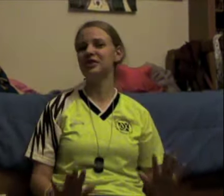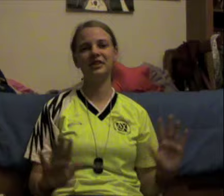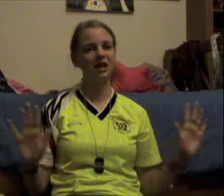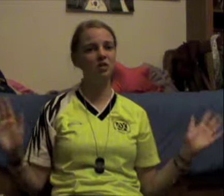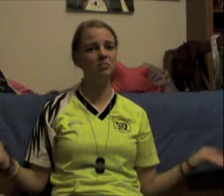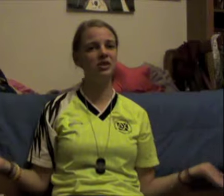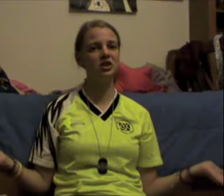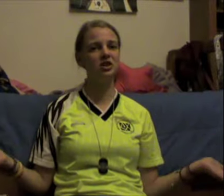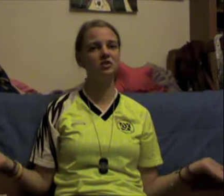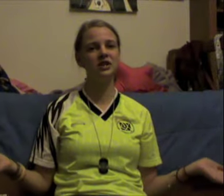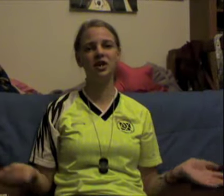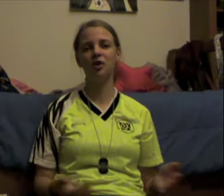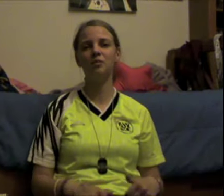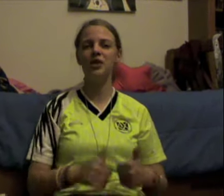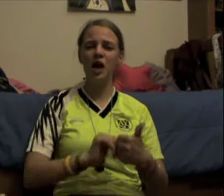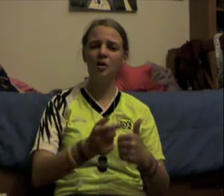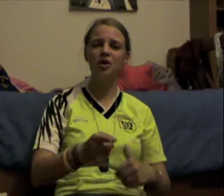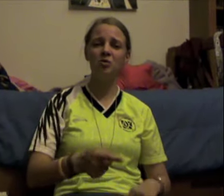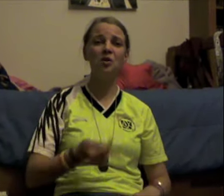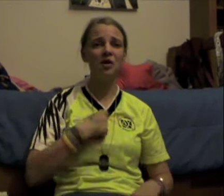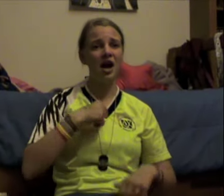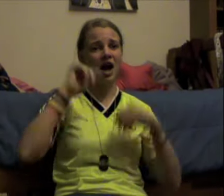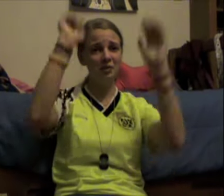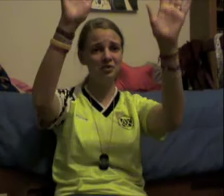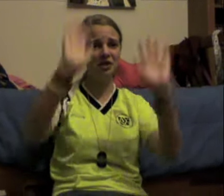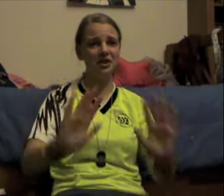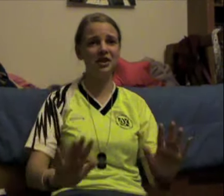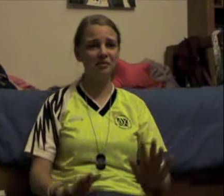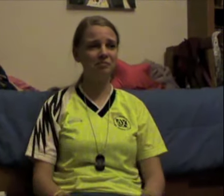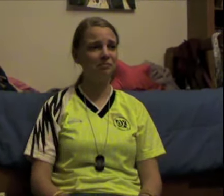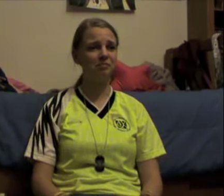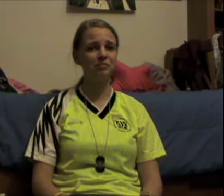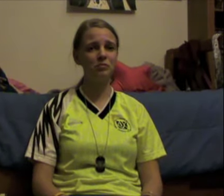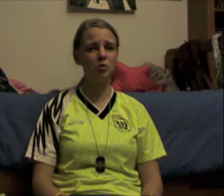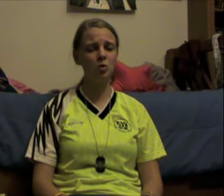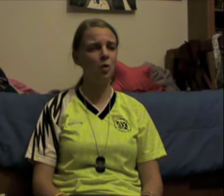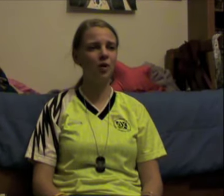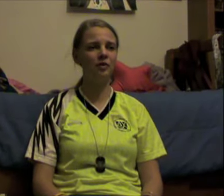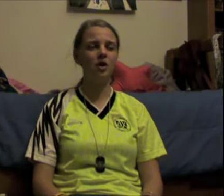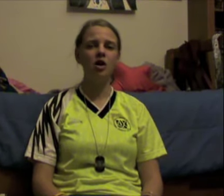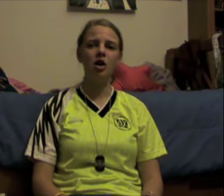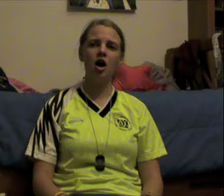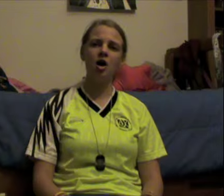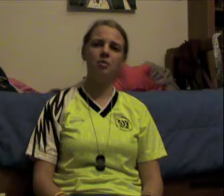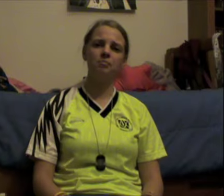That would make sense. say, oh, how are you? Oh, I'm Sunday. Or, um,